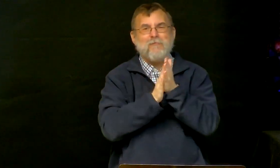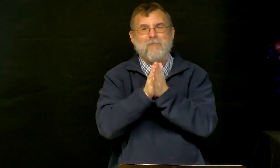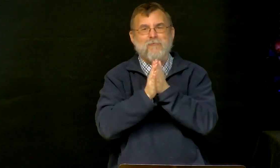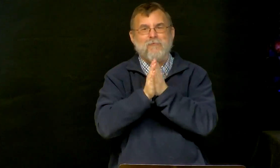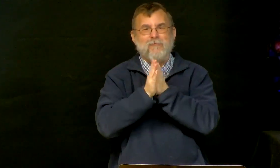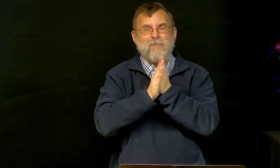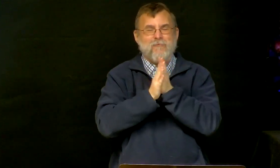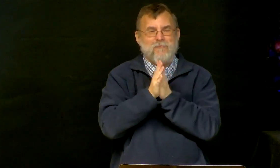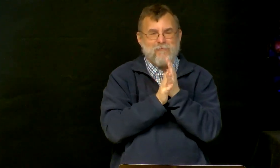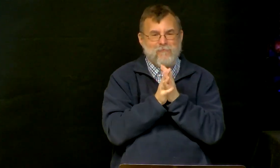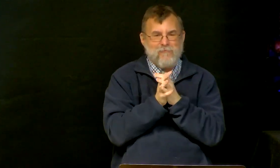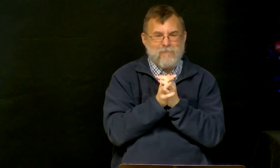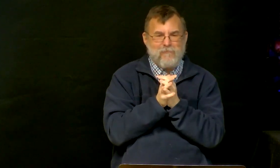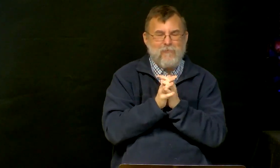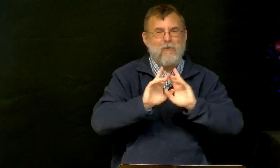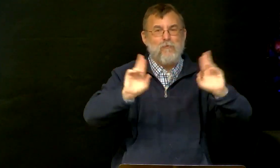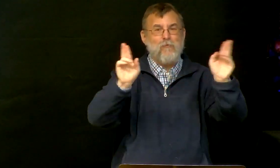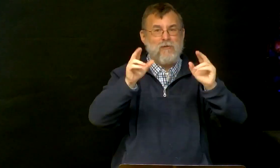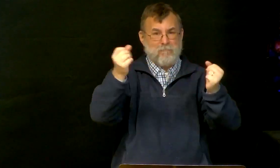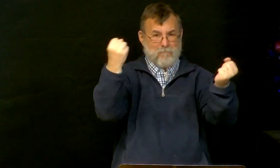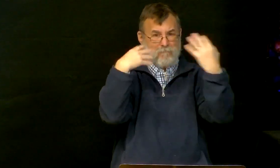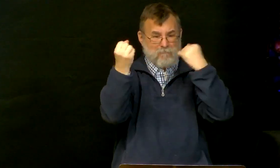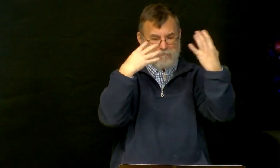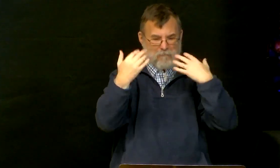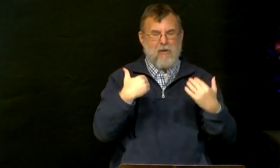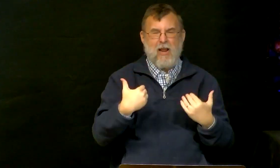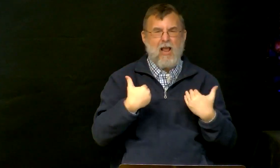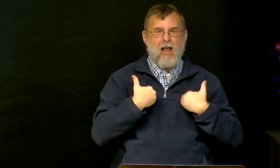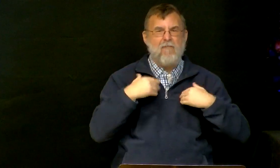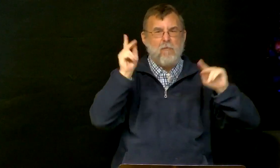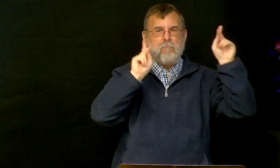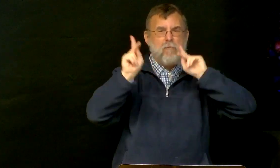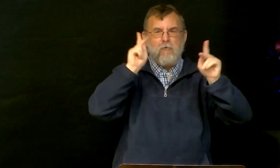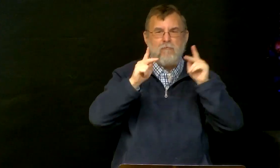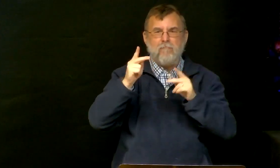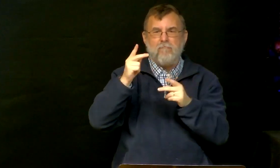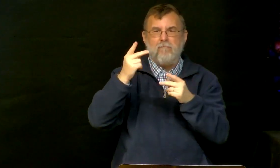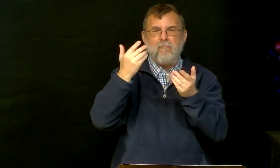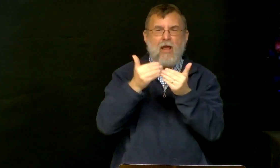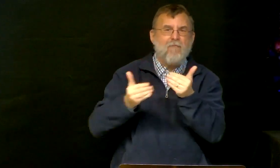We've already had some prayer requests.